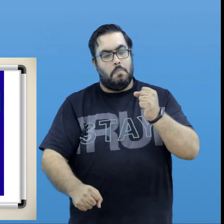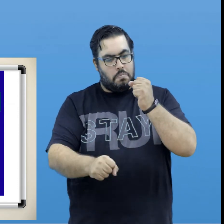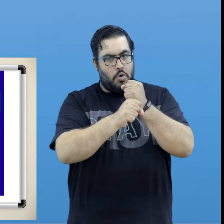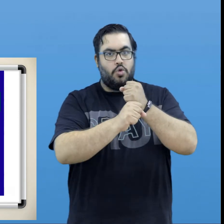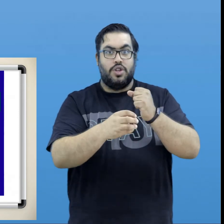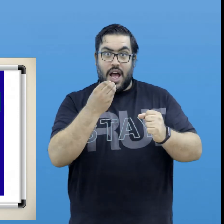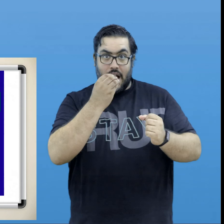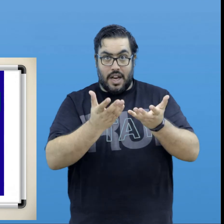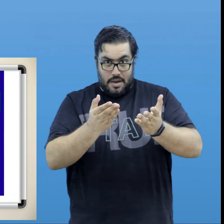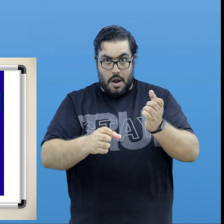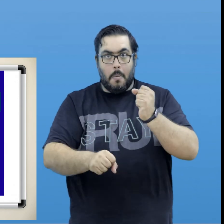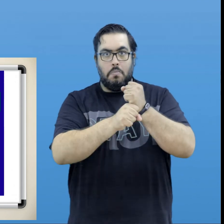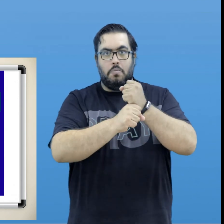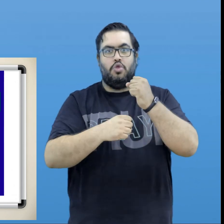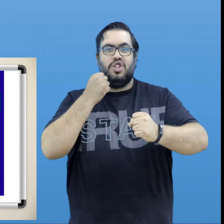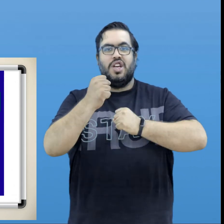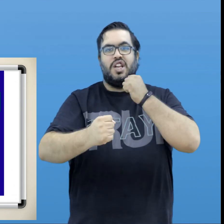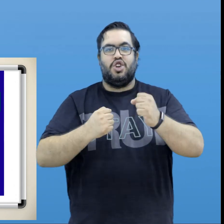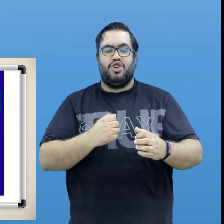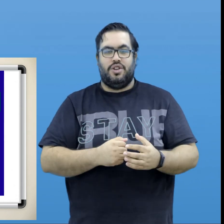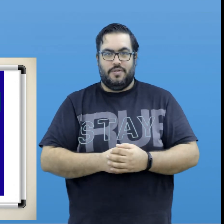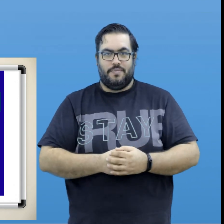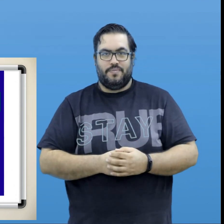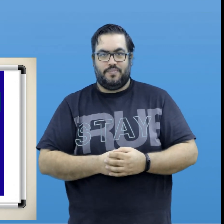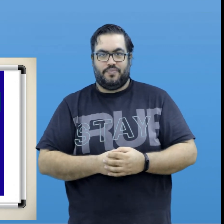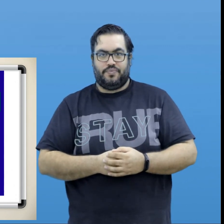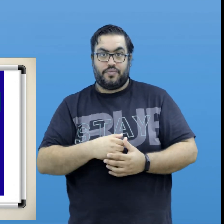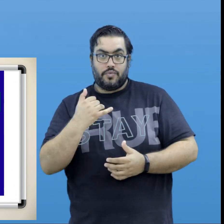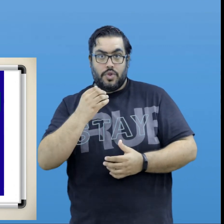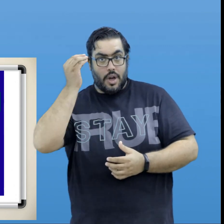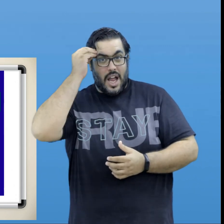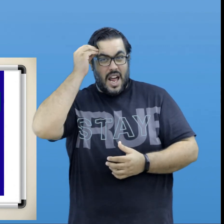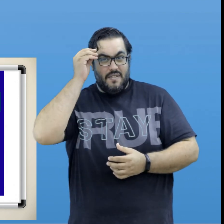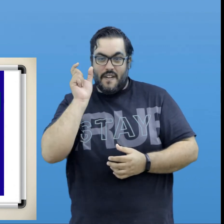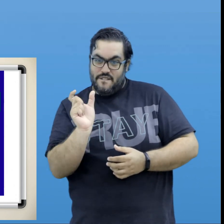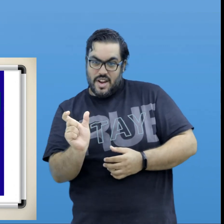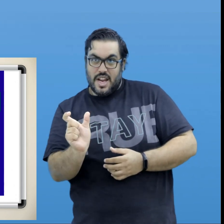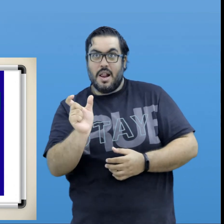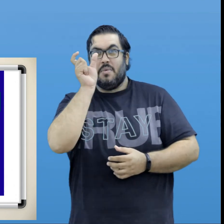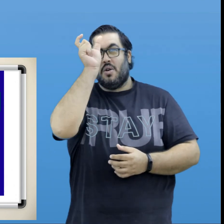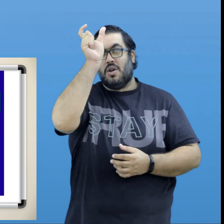boost. We found the keywords that could help us, and we found the answer. Well done.